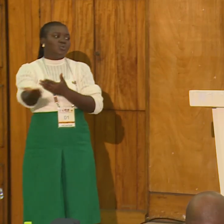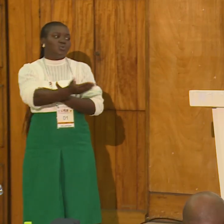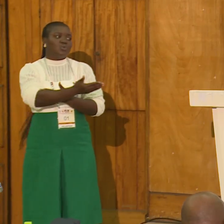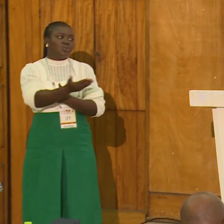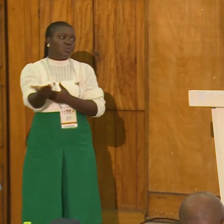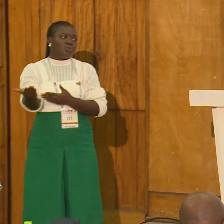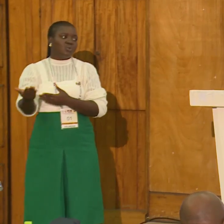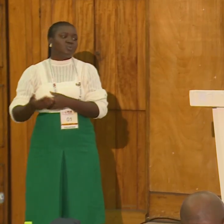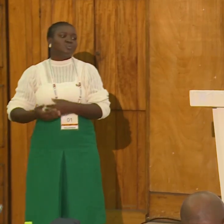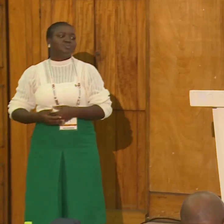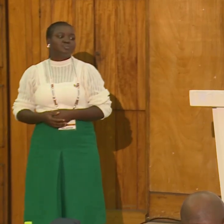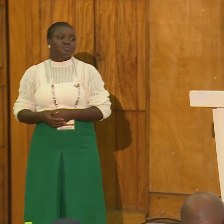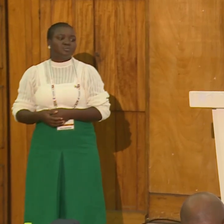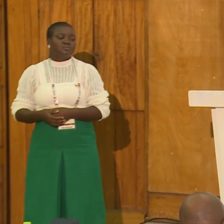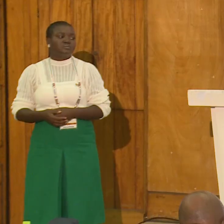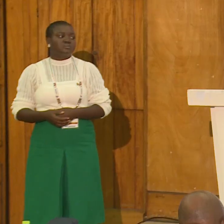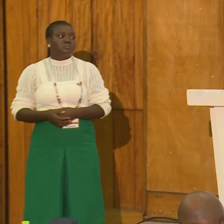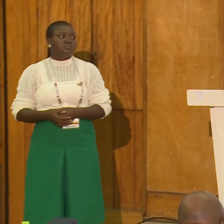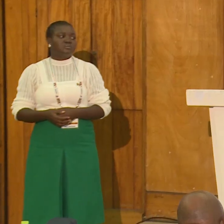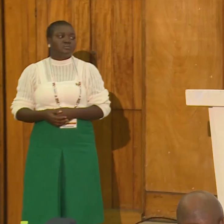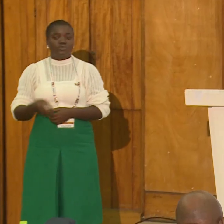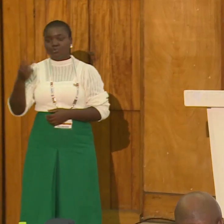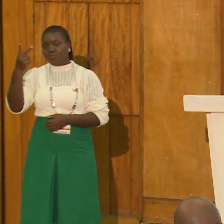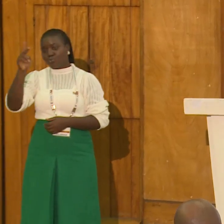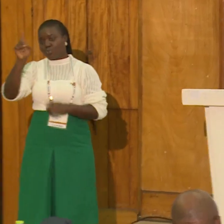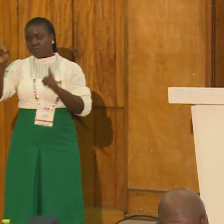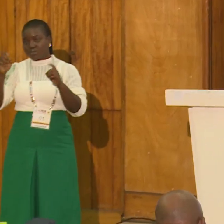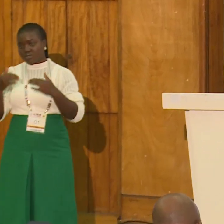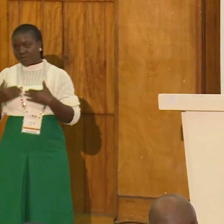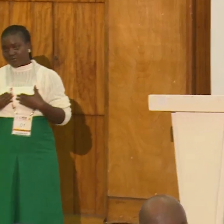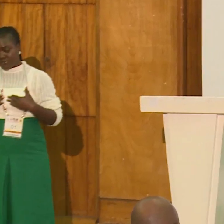Paul. Just 2 questions.